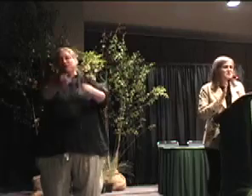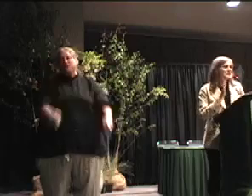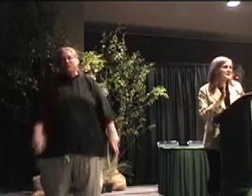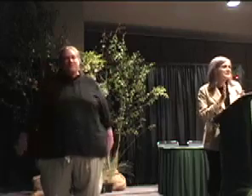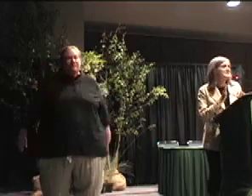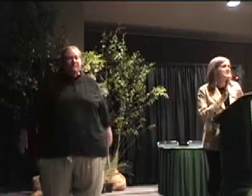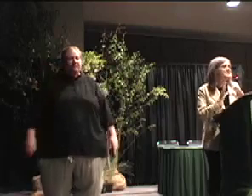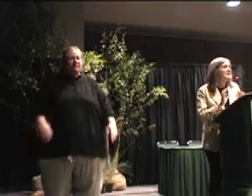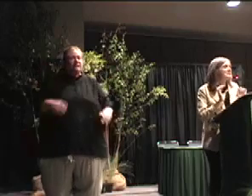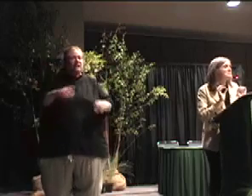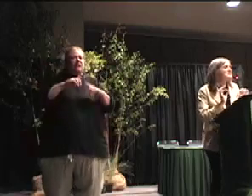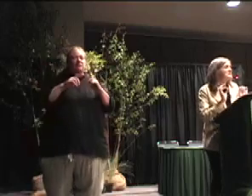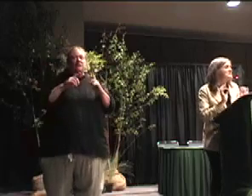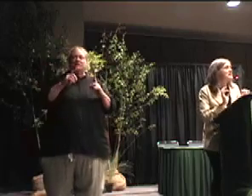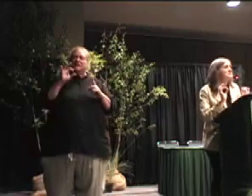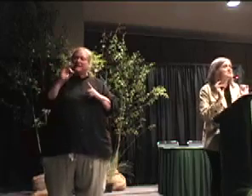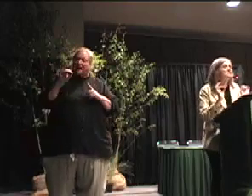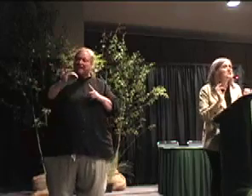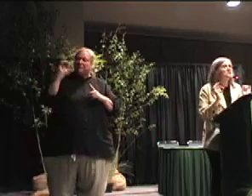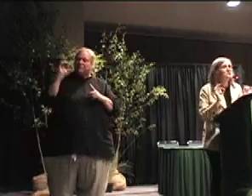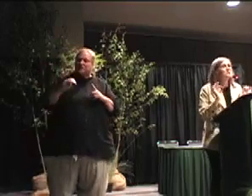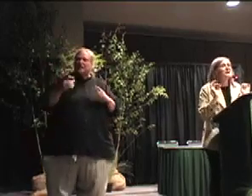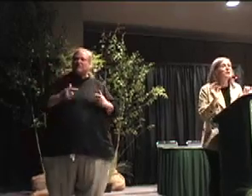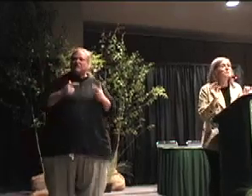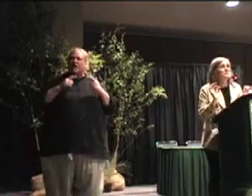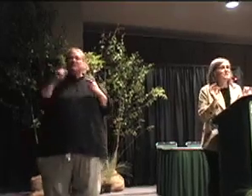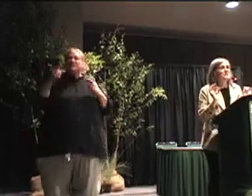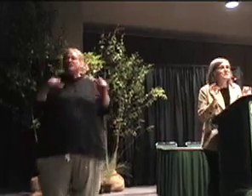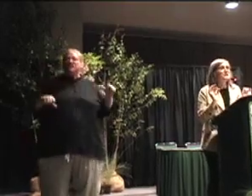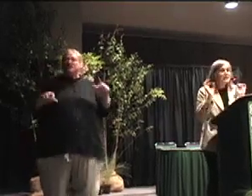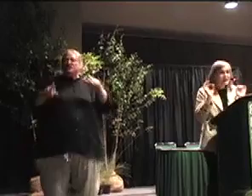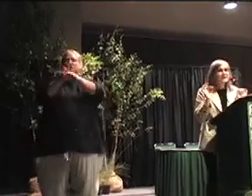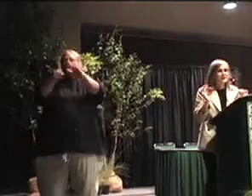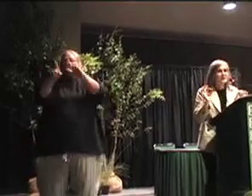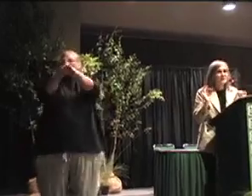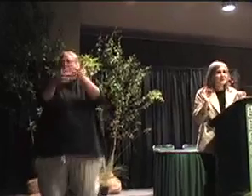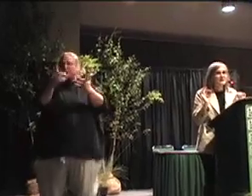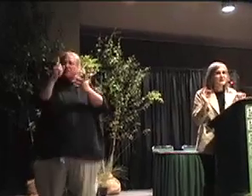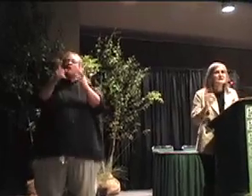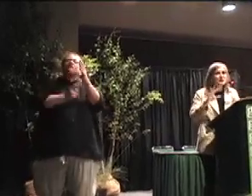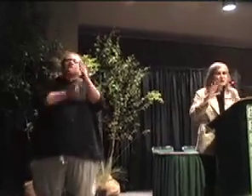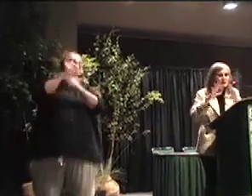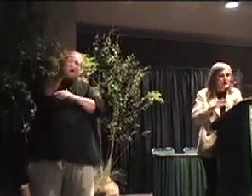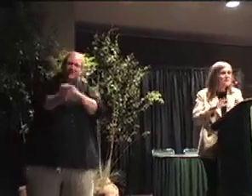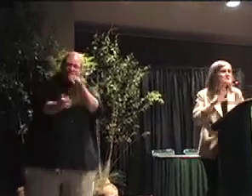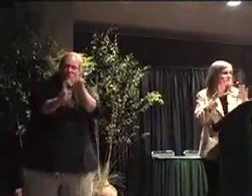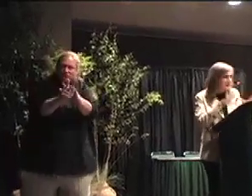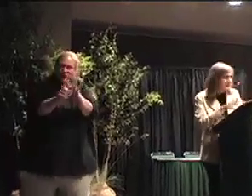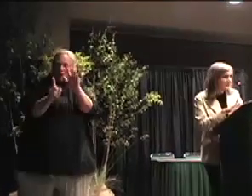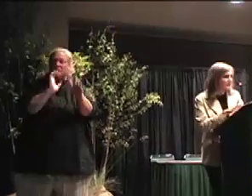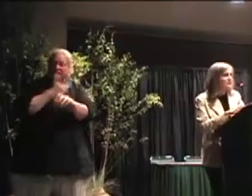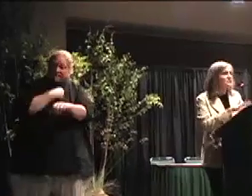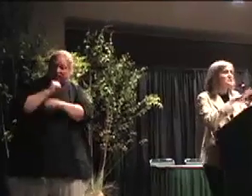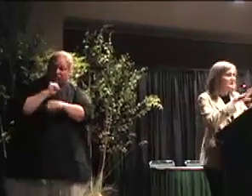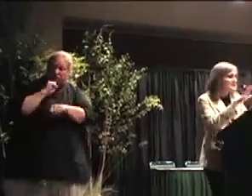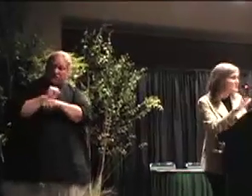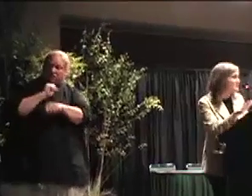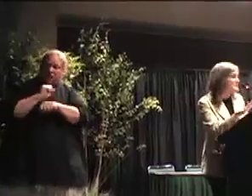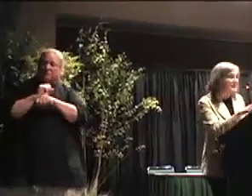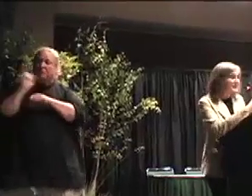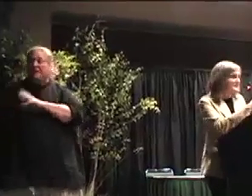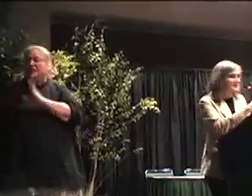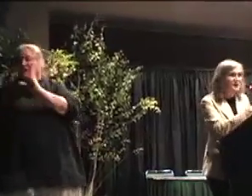But as Woody Allen says, 90% of life is just showing up. You've got to get out there. It's our job to be at the convention,